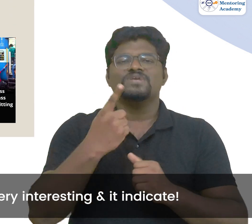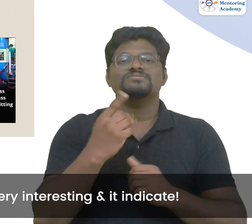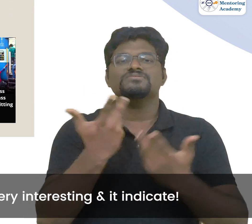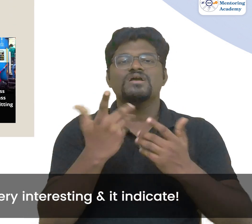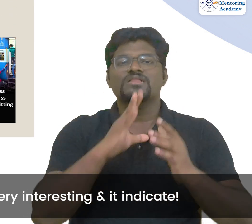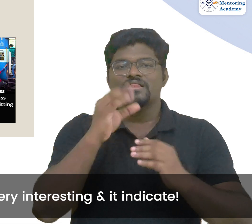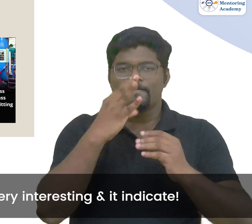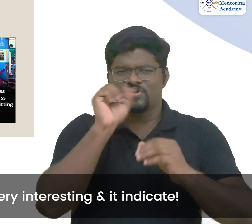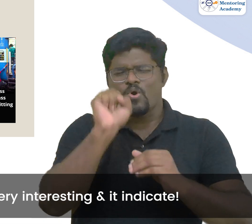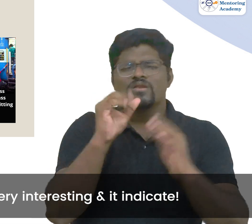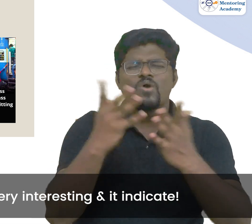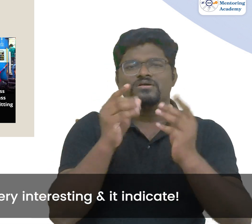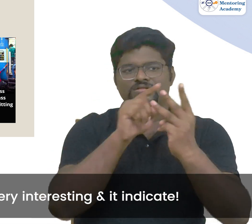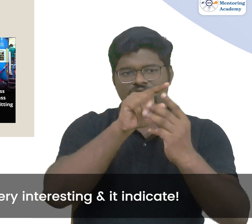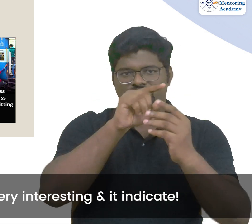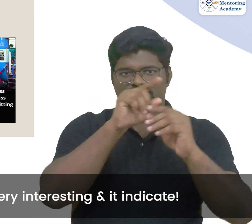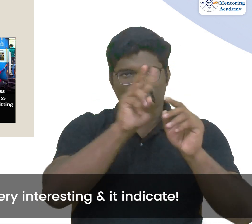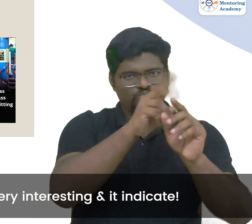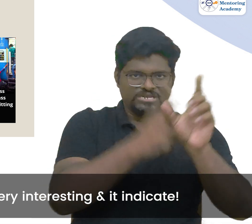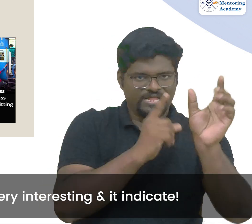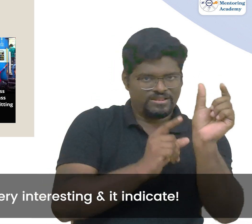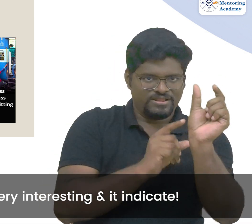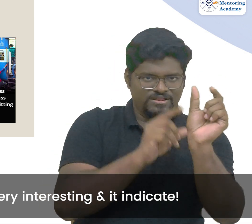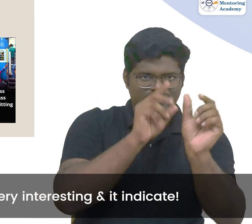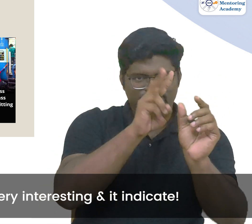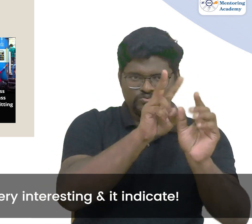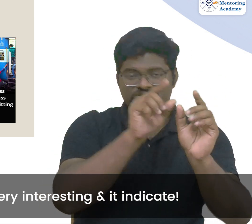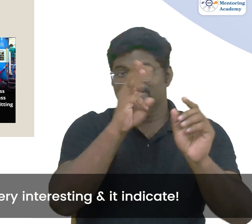The last 3 digits are very interesting and it indicate